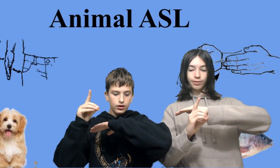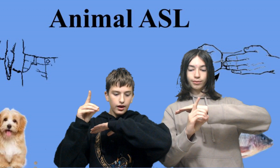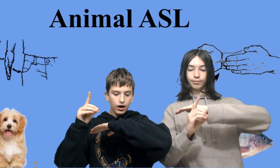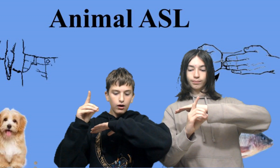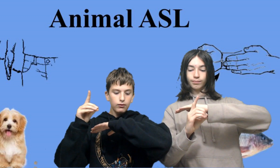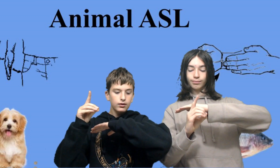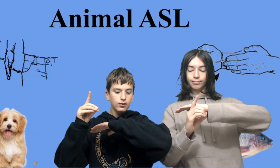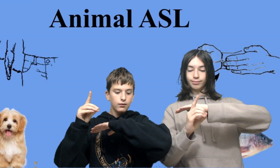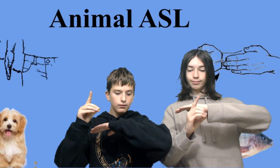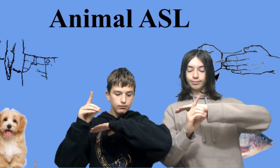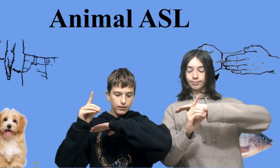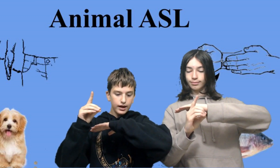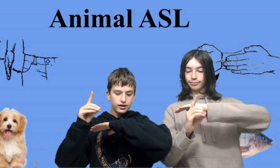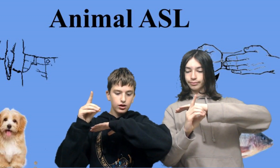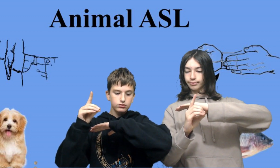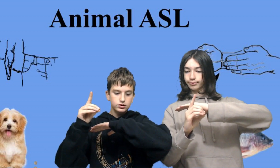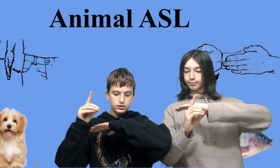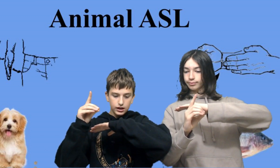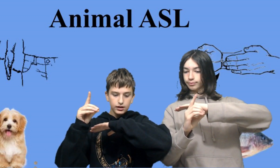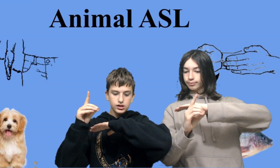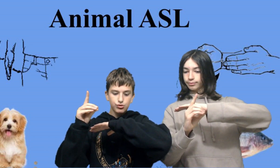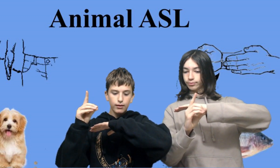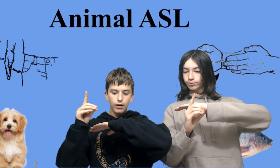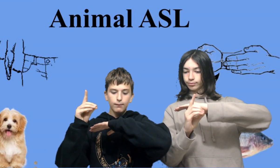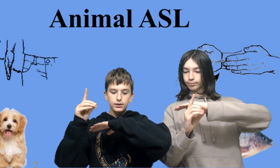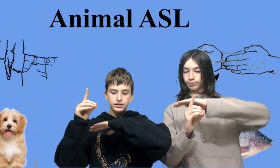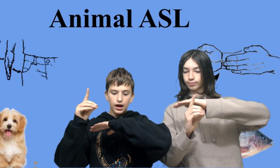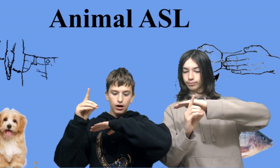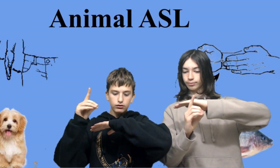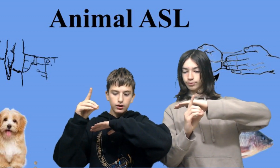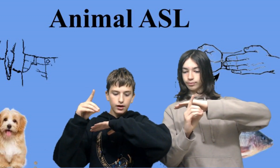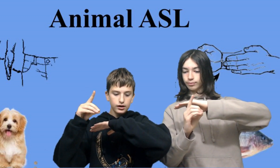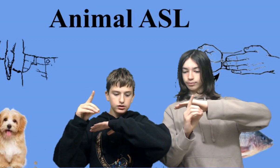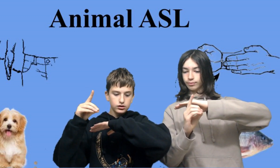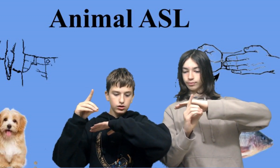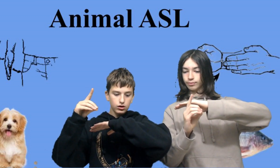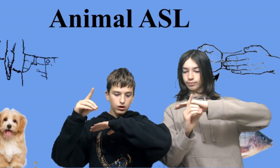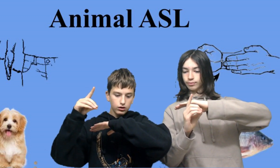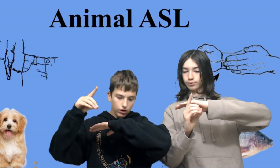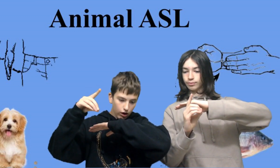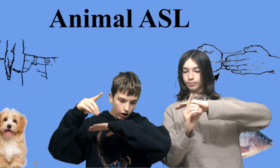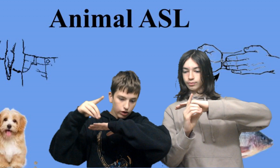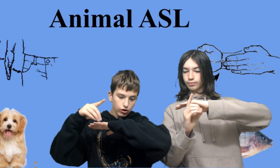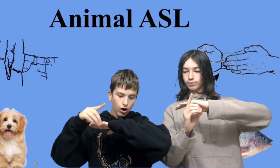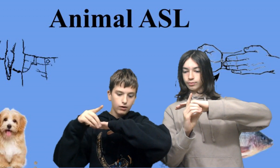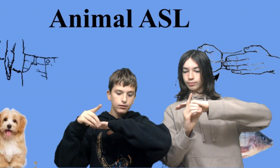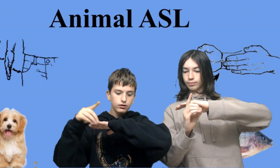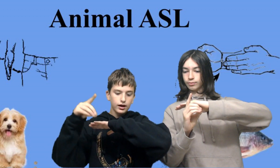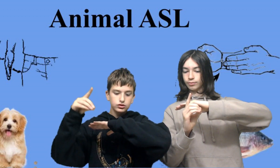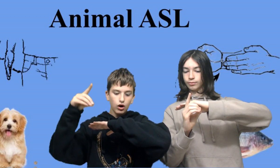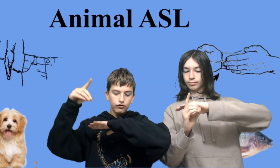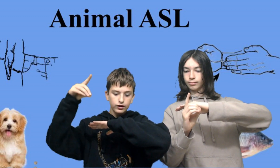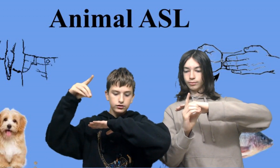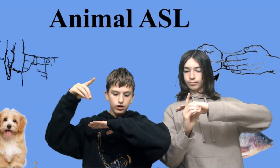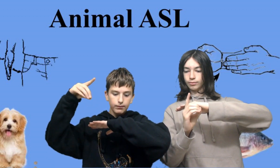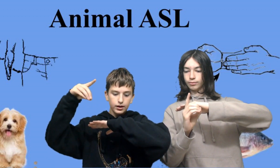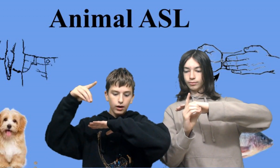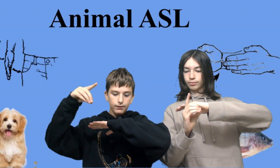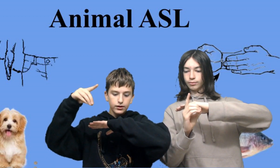Now, make your D swim up and down next your other arm like a dolphin jumping up and